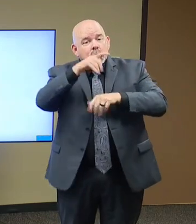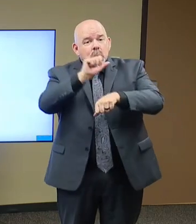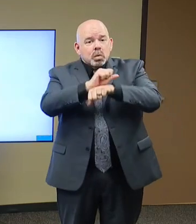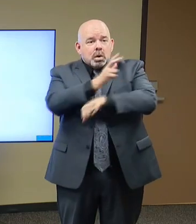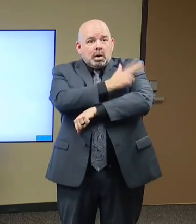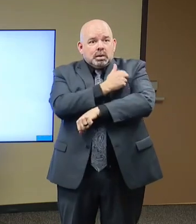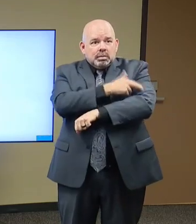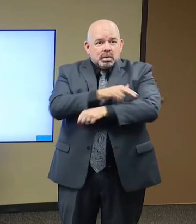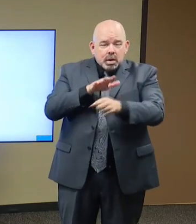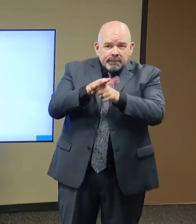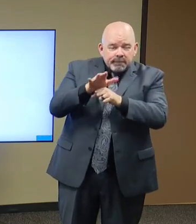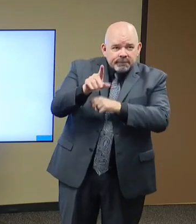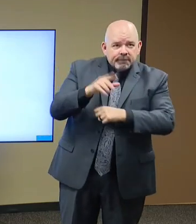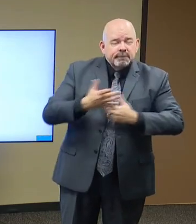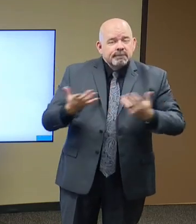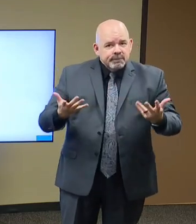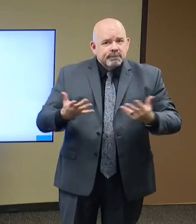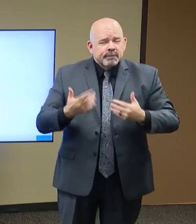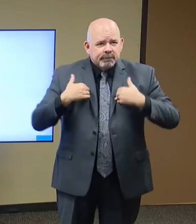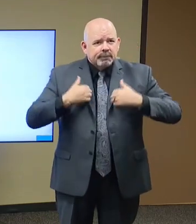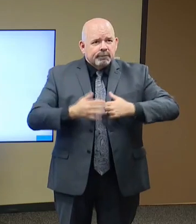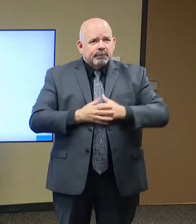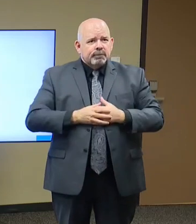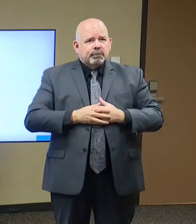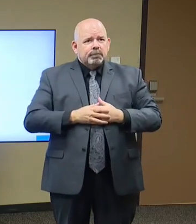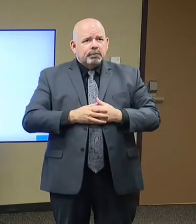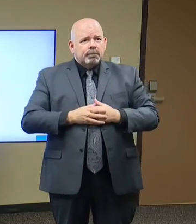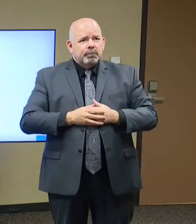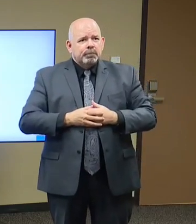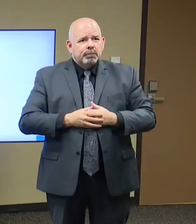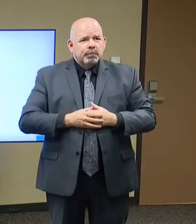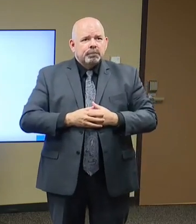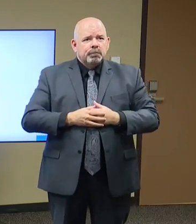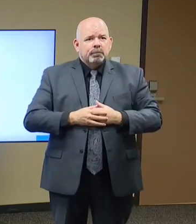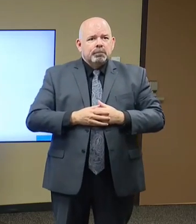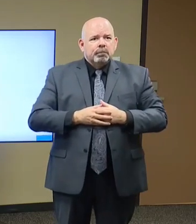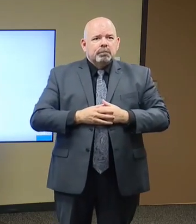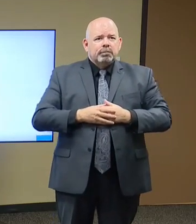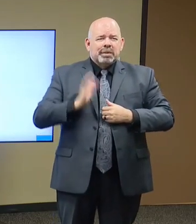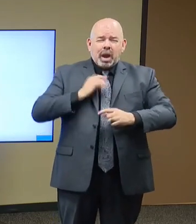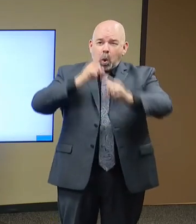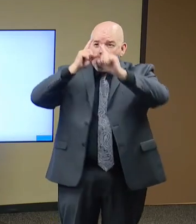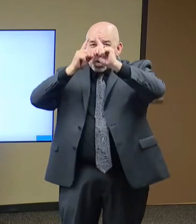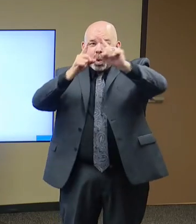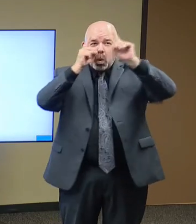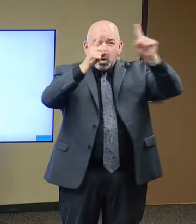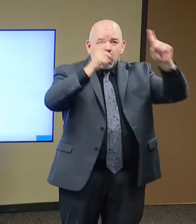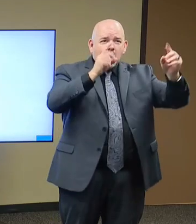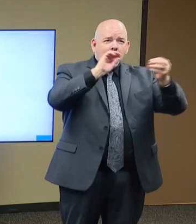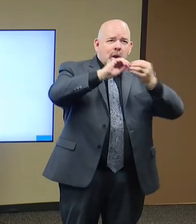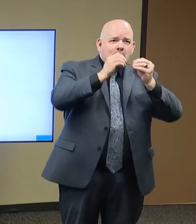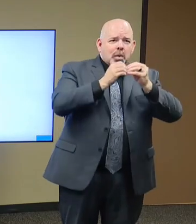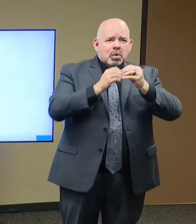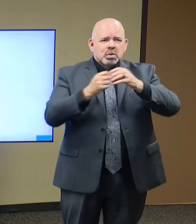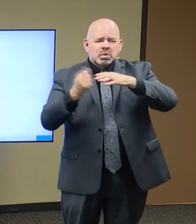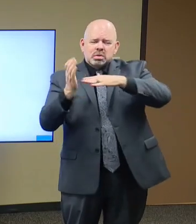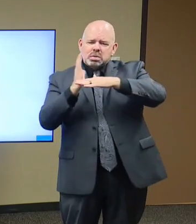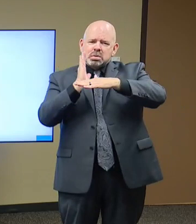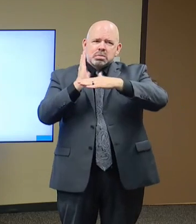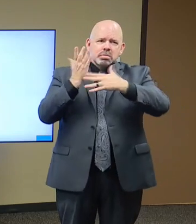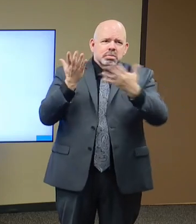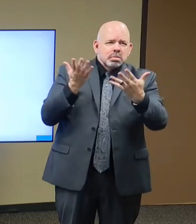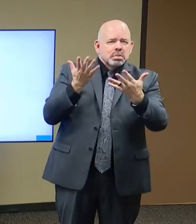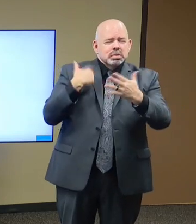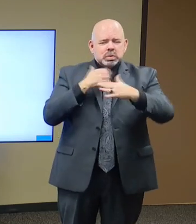so these are some of the other indicators, and then protecting at-risk populations. Some of the assessment of